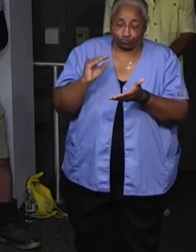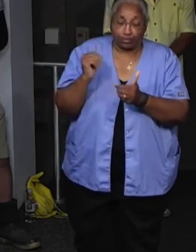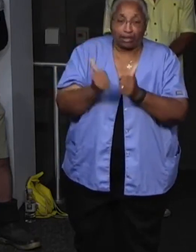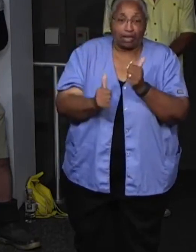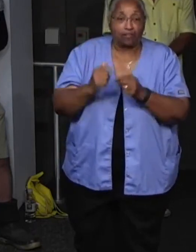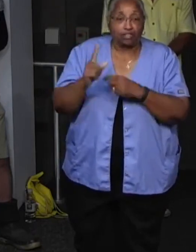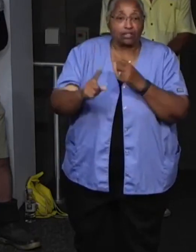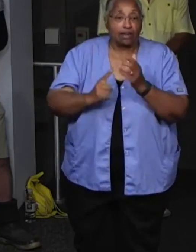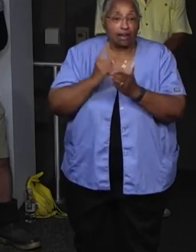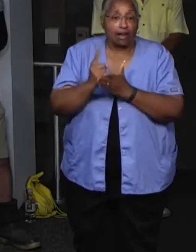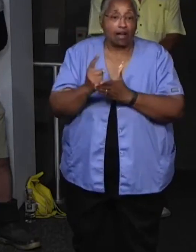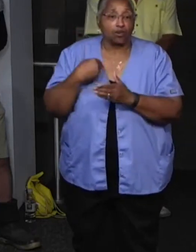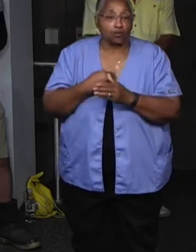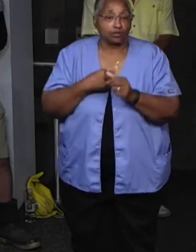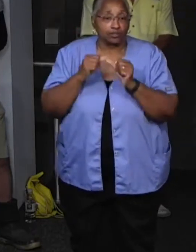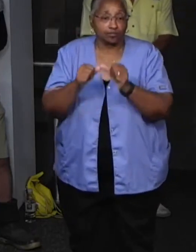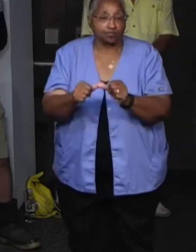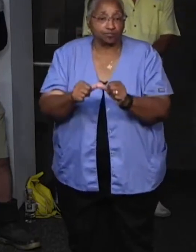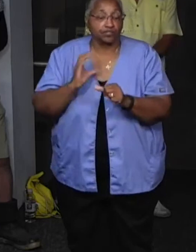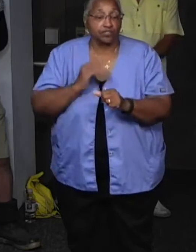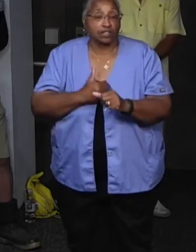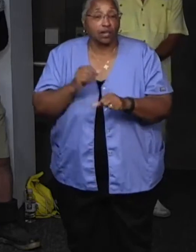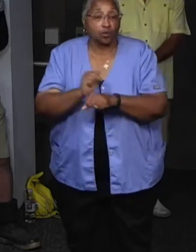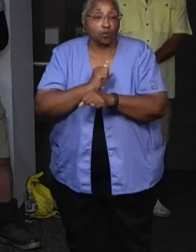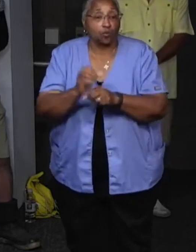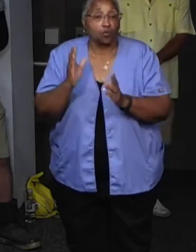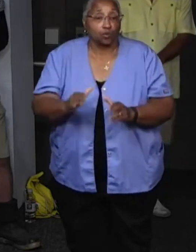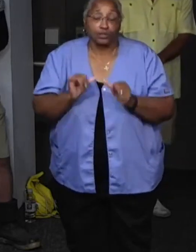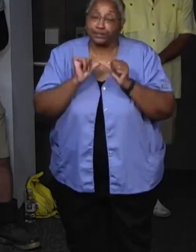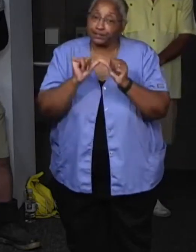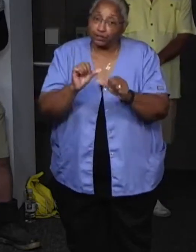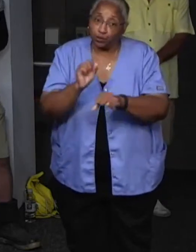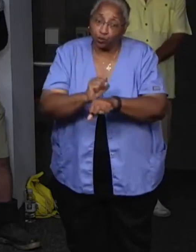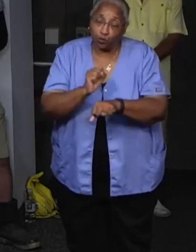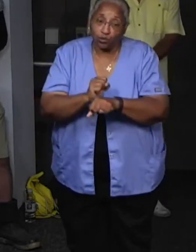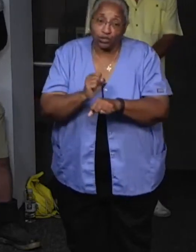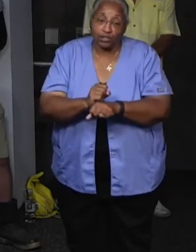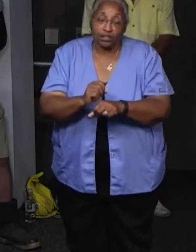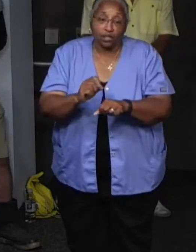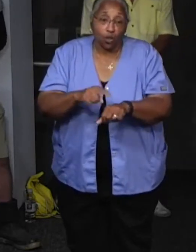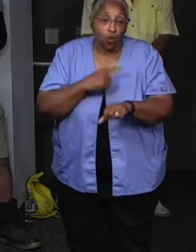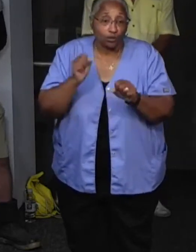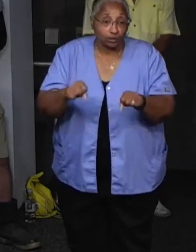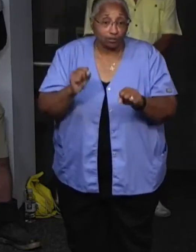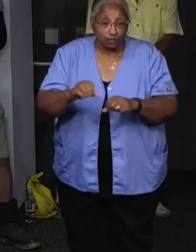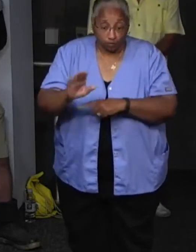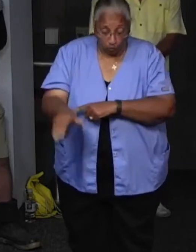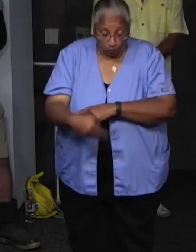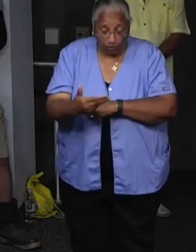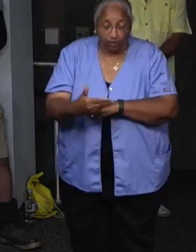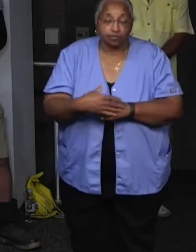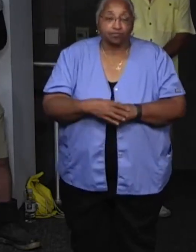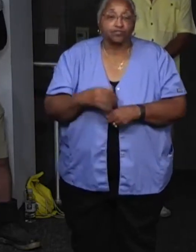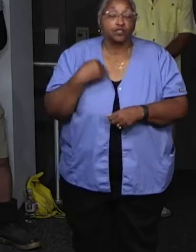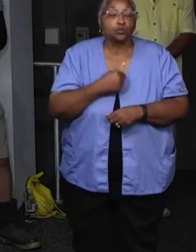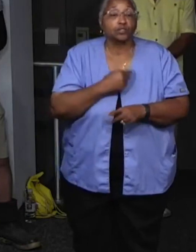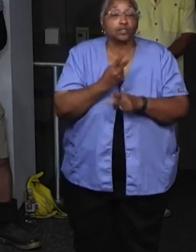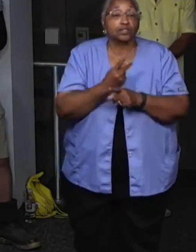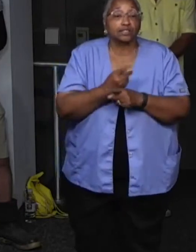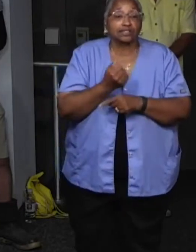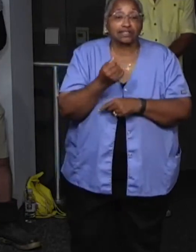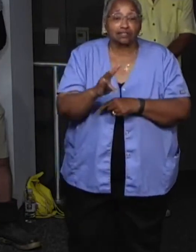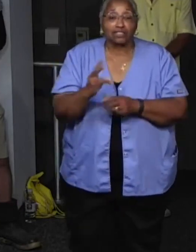we go forward. Crews are still boots on the ground and will be out there as long as they can through the night. We have restored